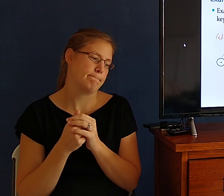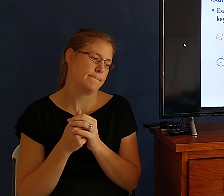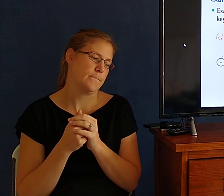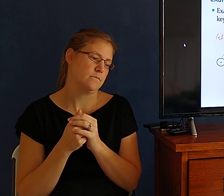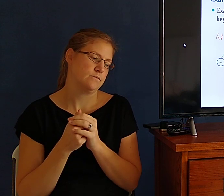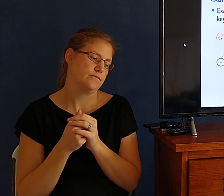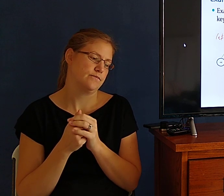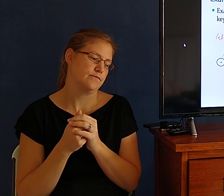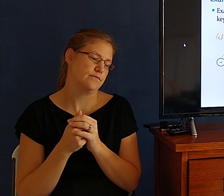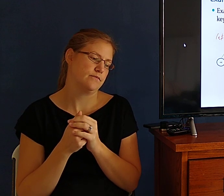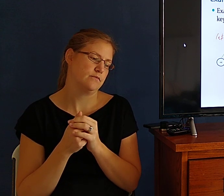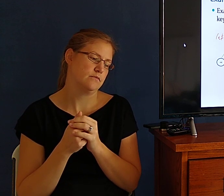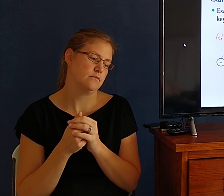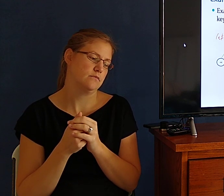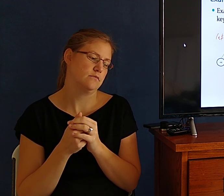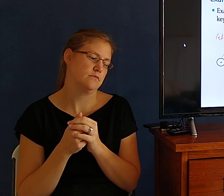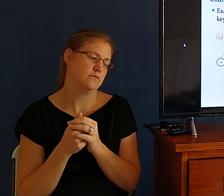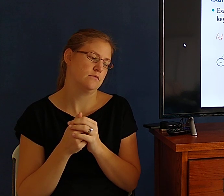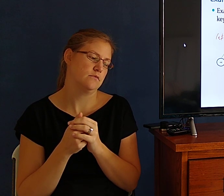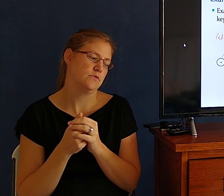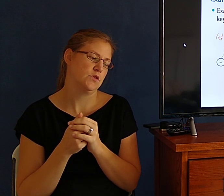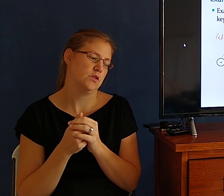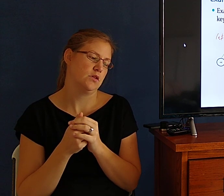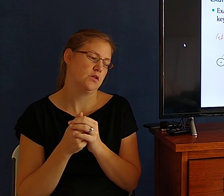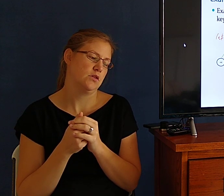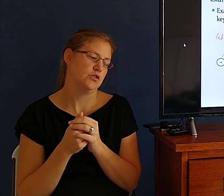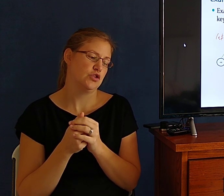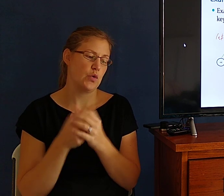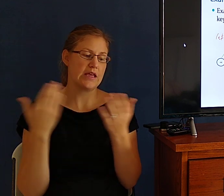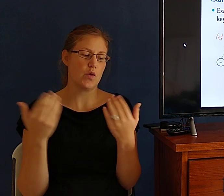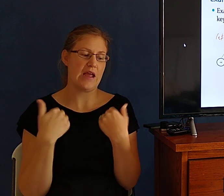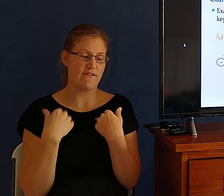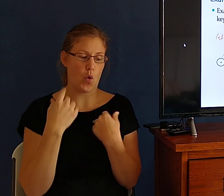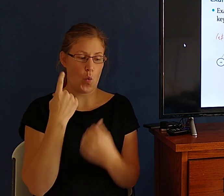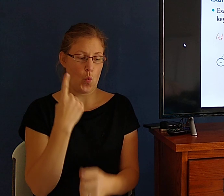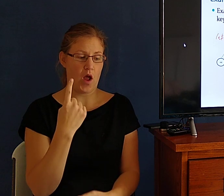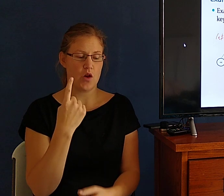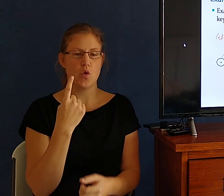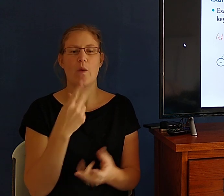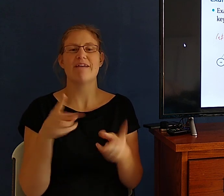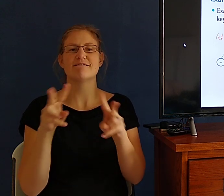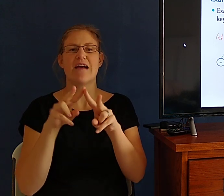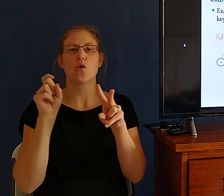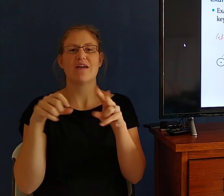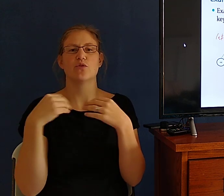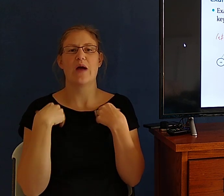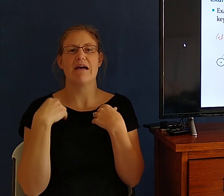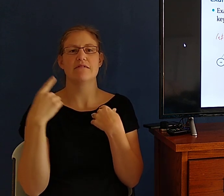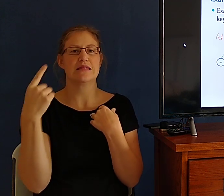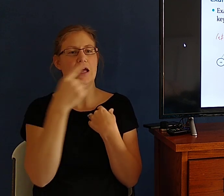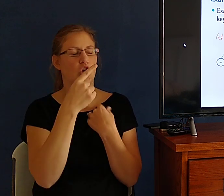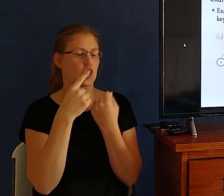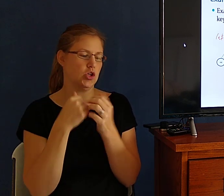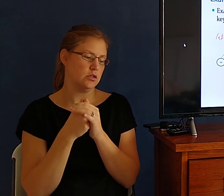have 1. Okay, what do you think? What's a value we need to have here? So 1 is